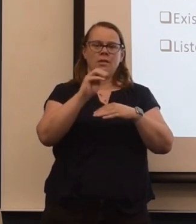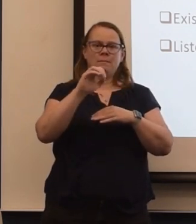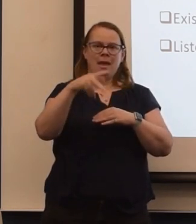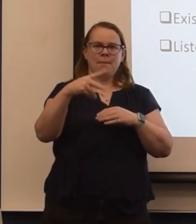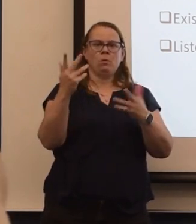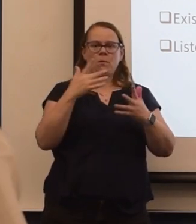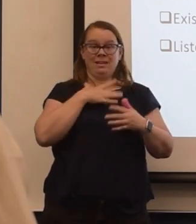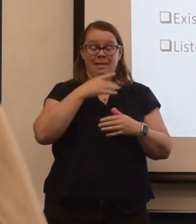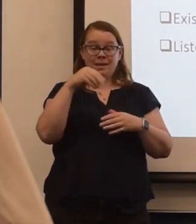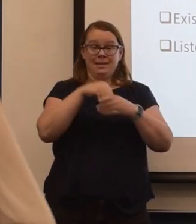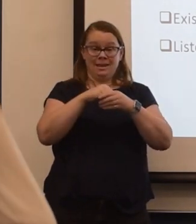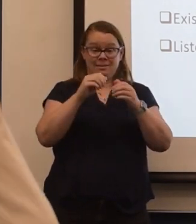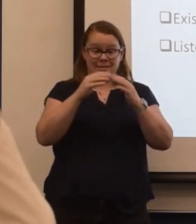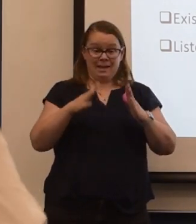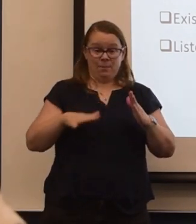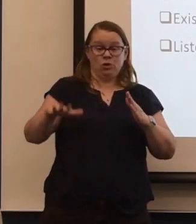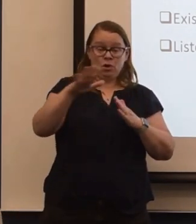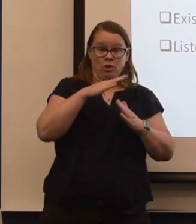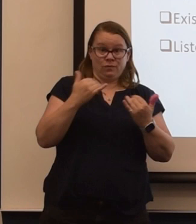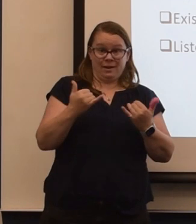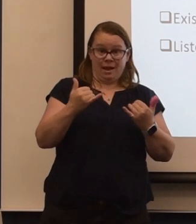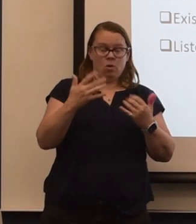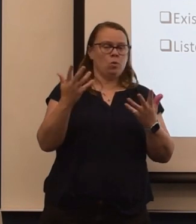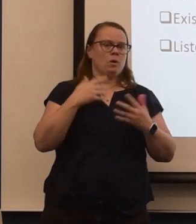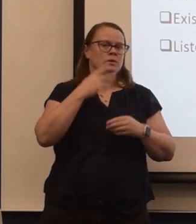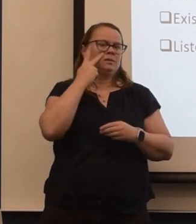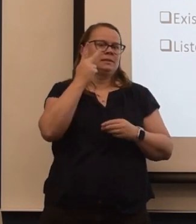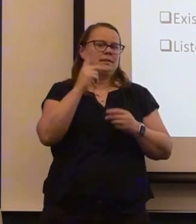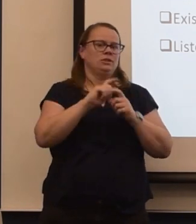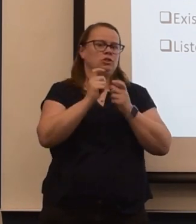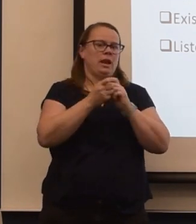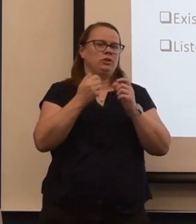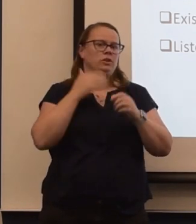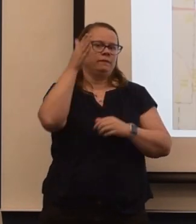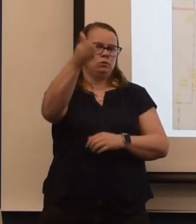neighborhood currently and what we would like to see changed in the future.